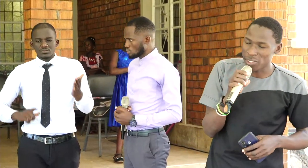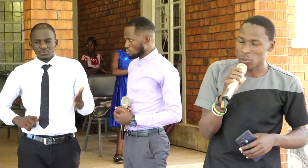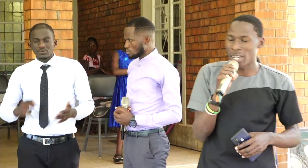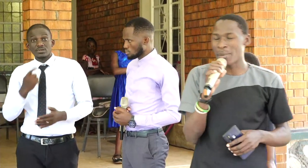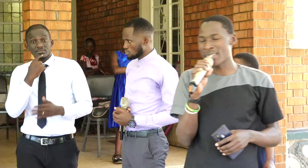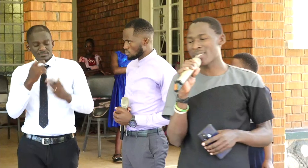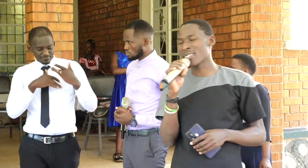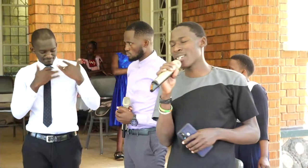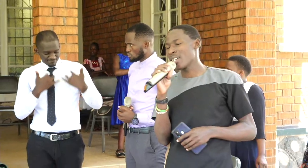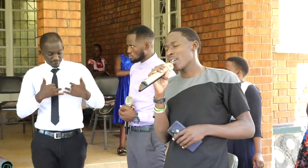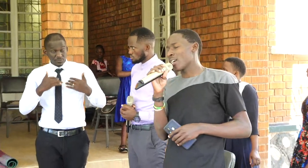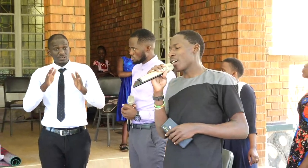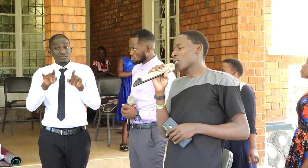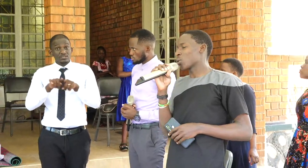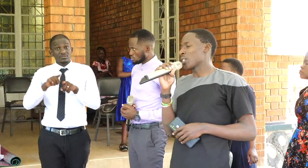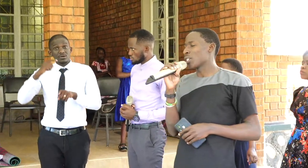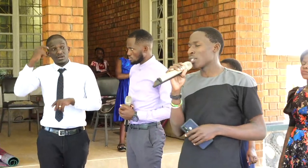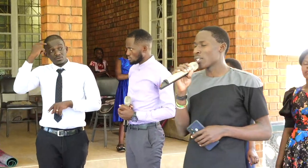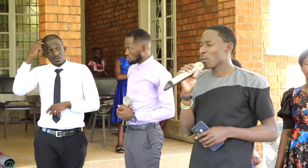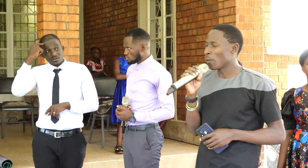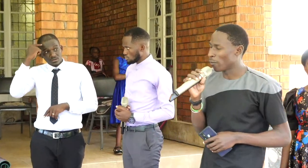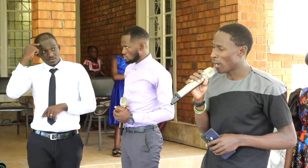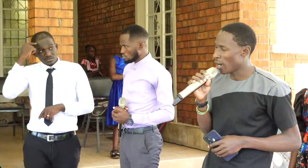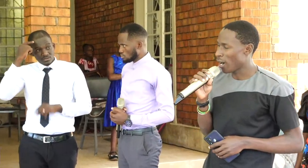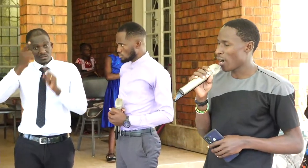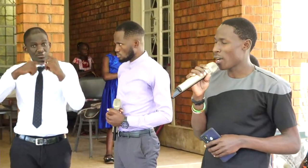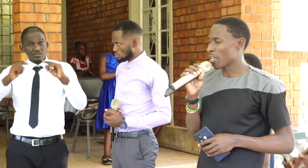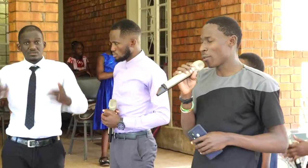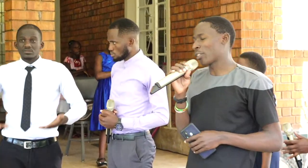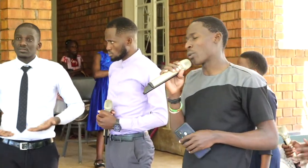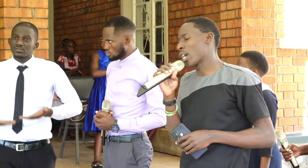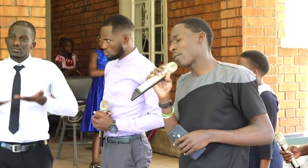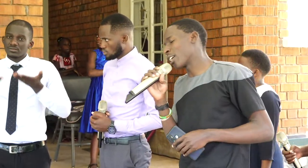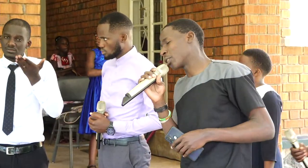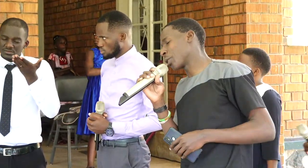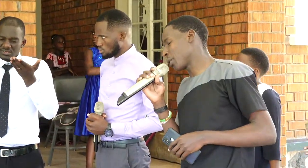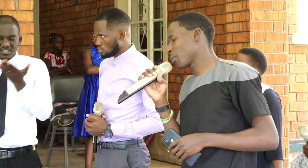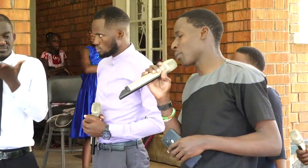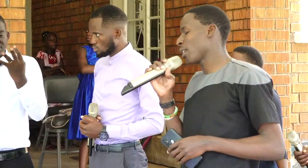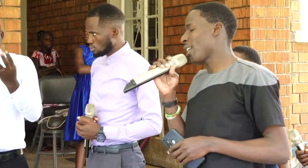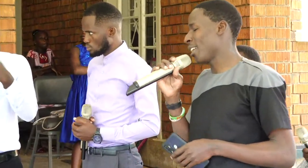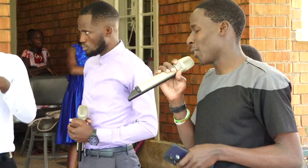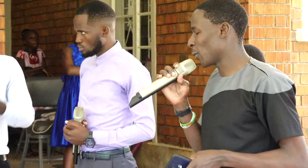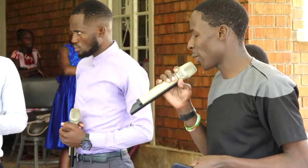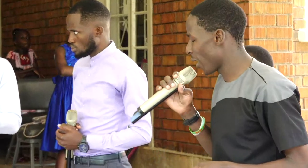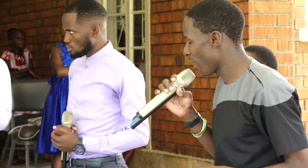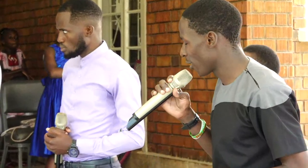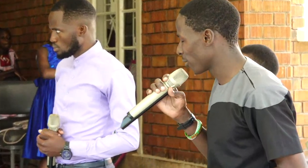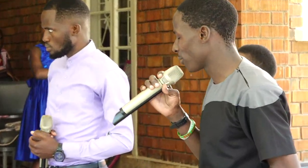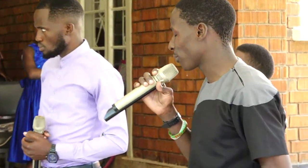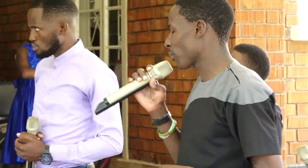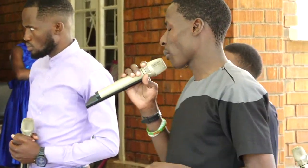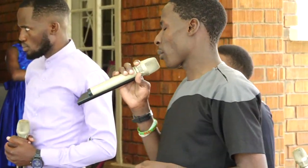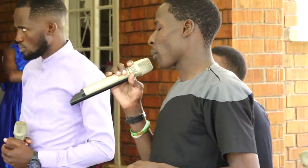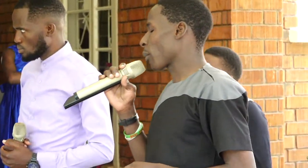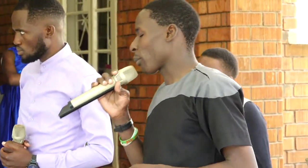our hearts, with our minds, as we offer everything we have unto him. Hallelujah.